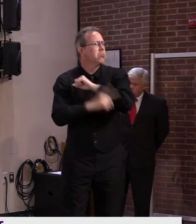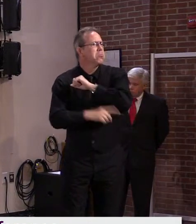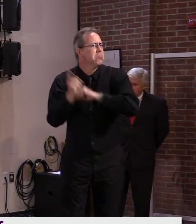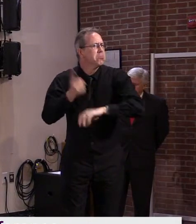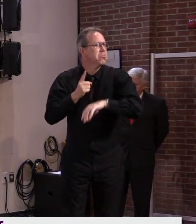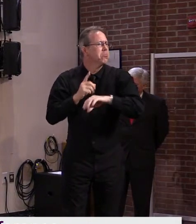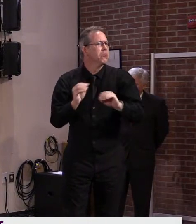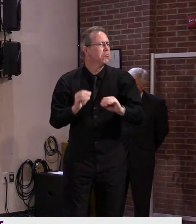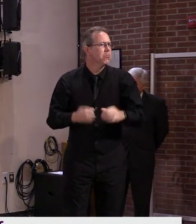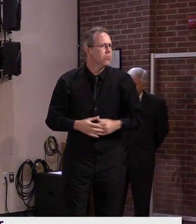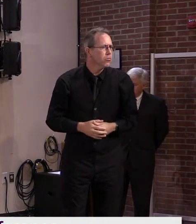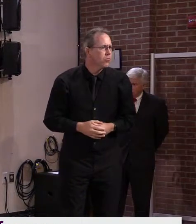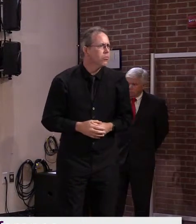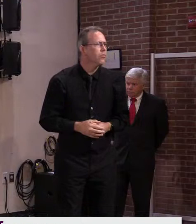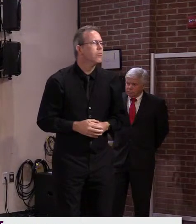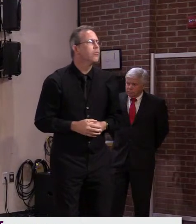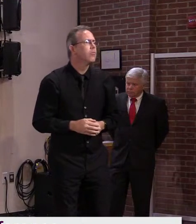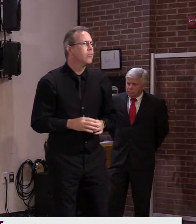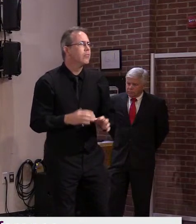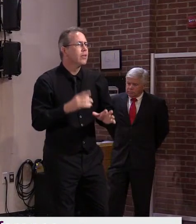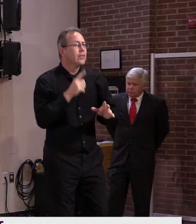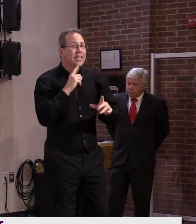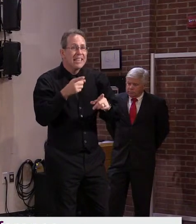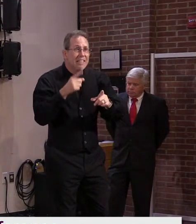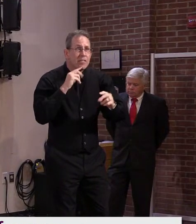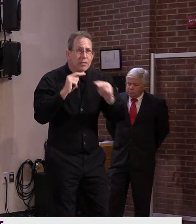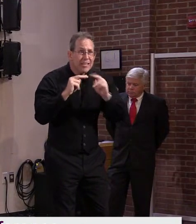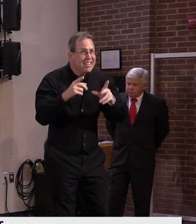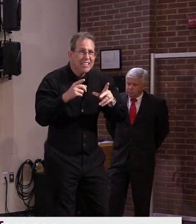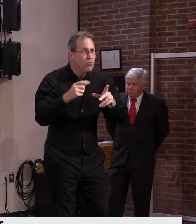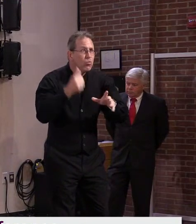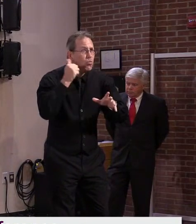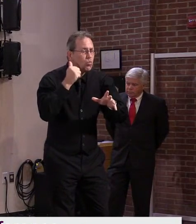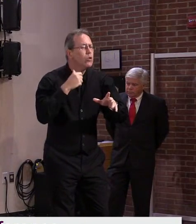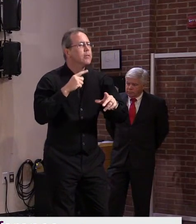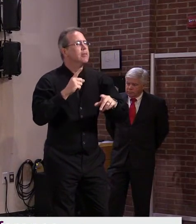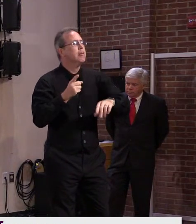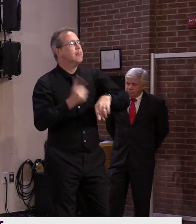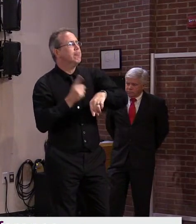So I guess the question is, have there been any disciplinary actions at this point?